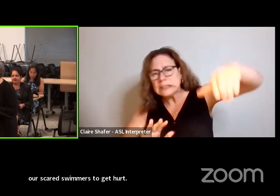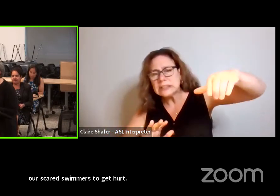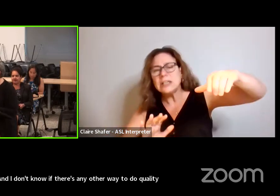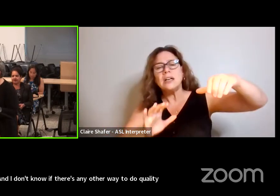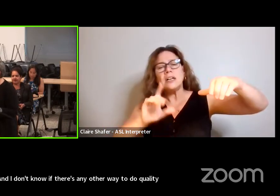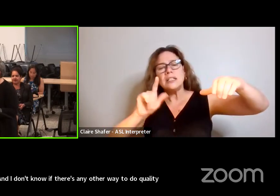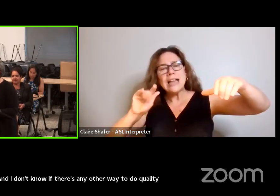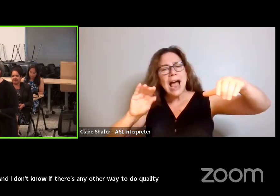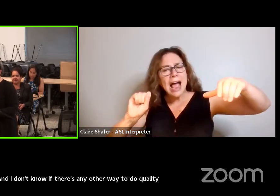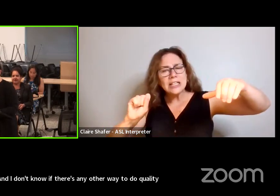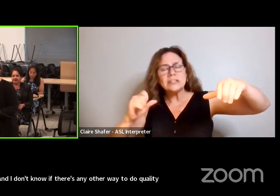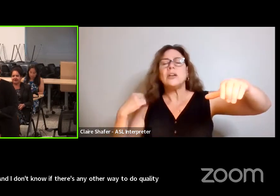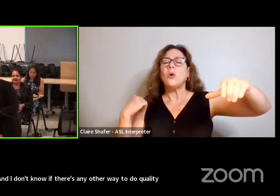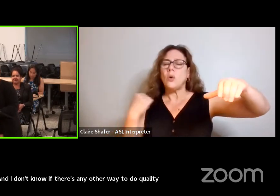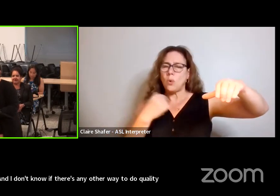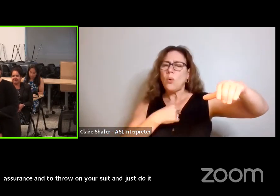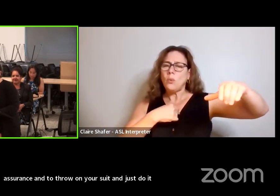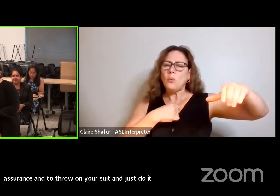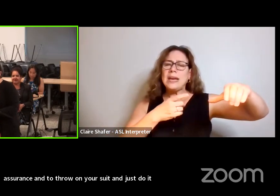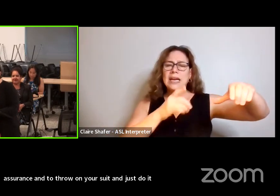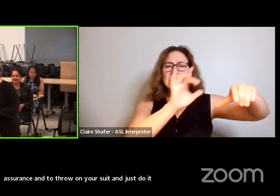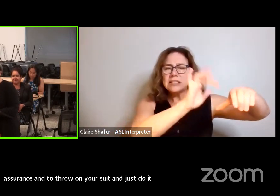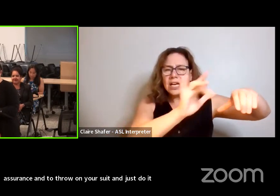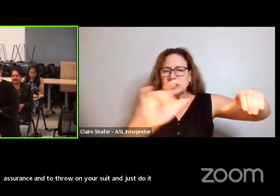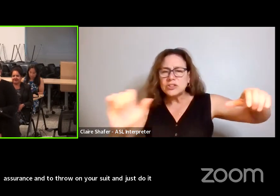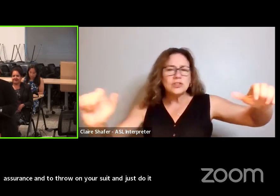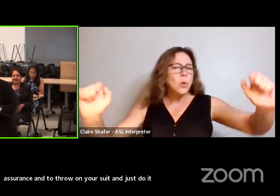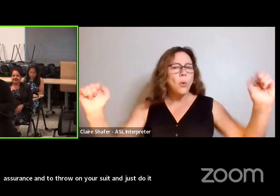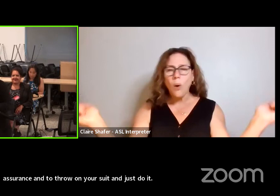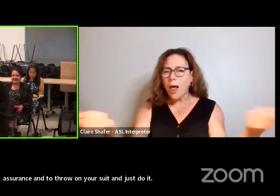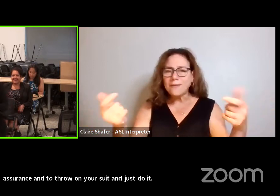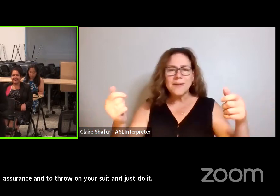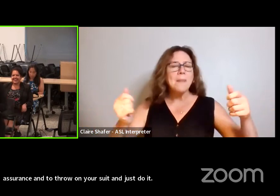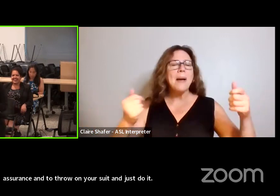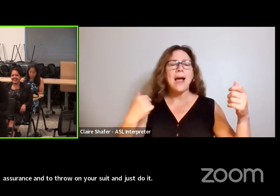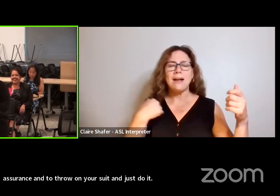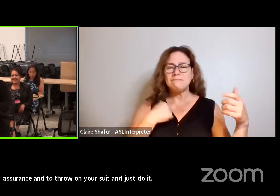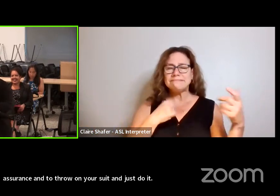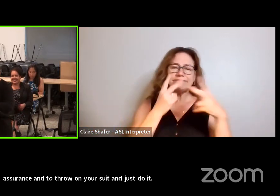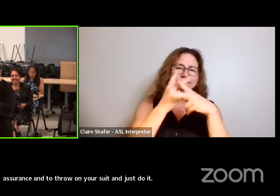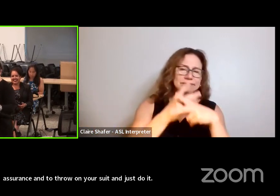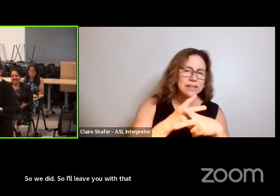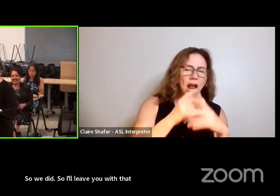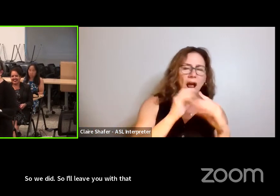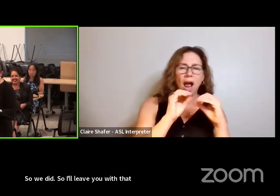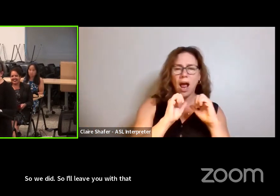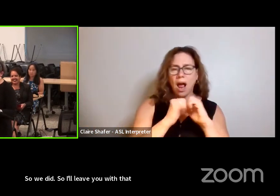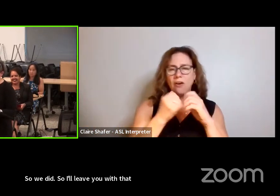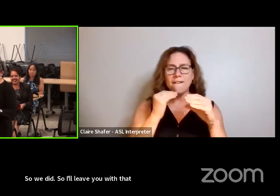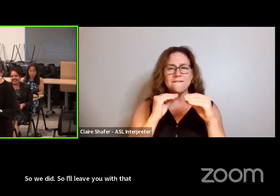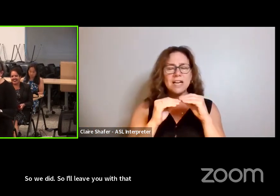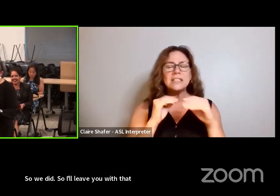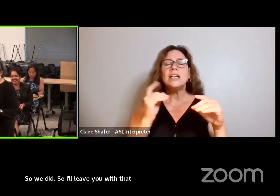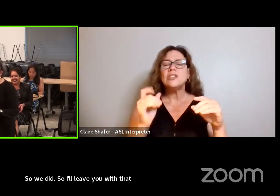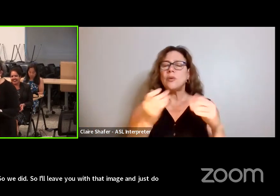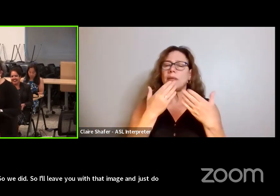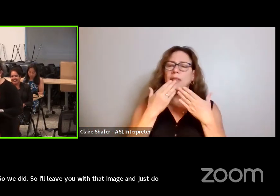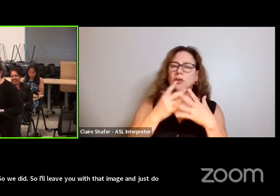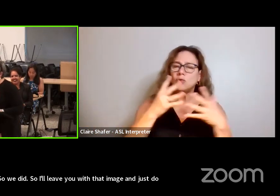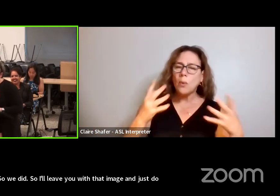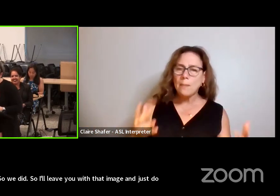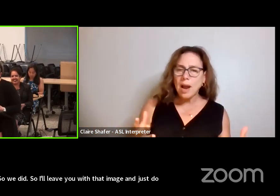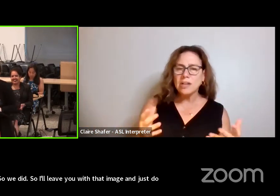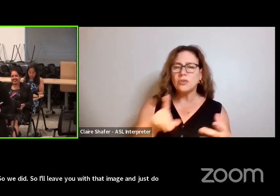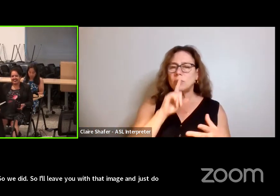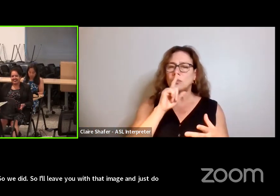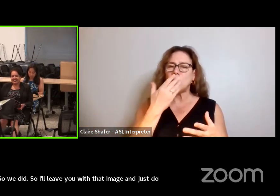it. So we did. So I'll leave you with that image. And thank you so much. It's been a really good start to the school year. Have